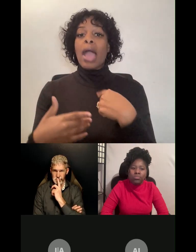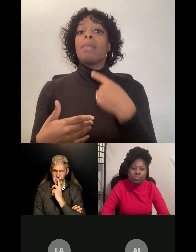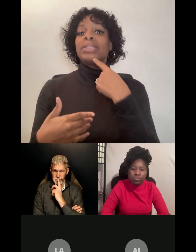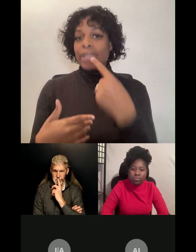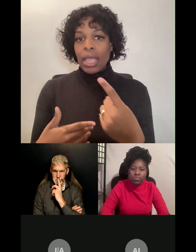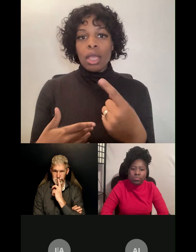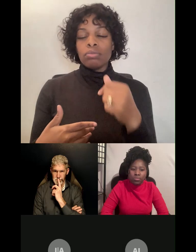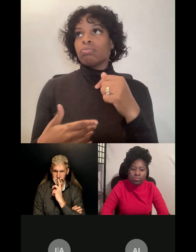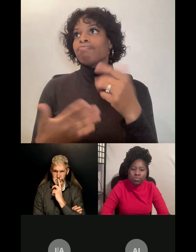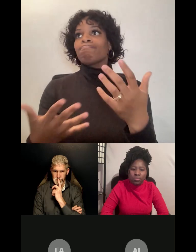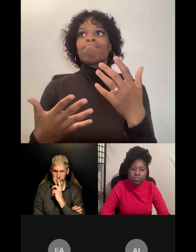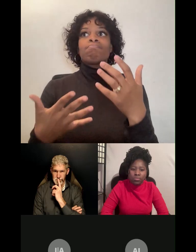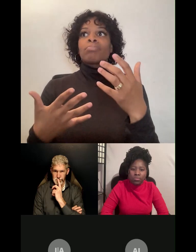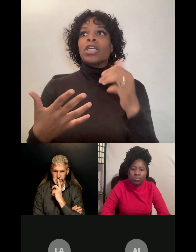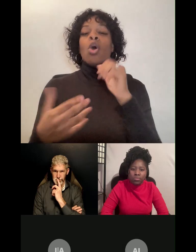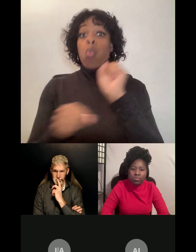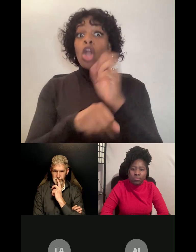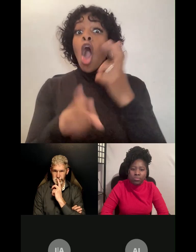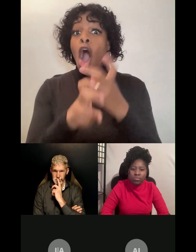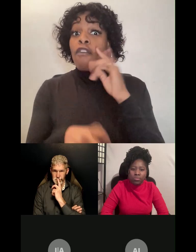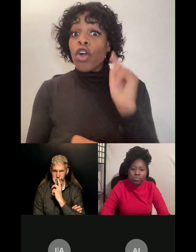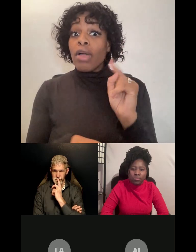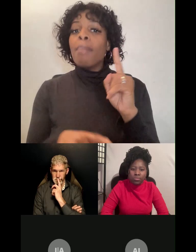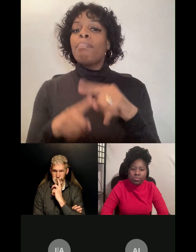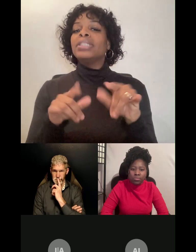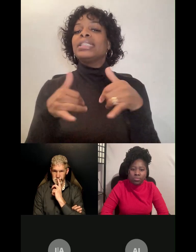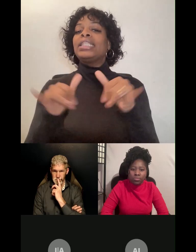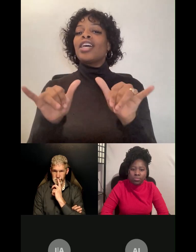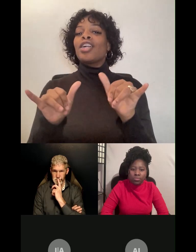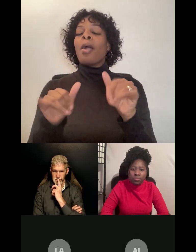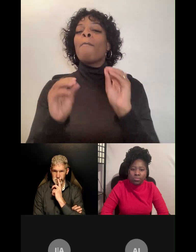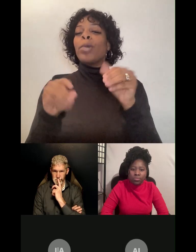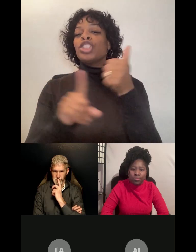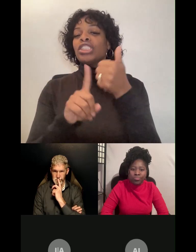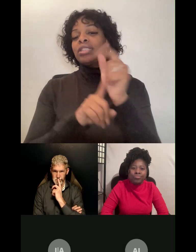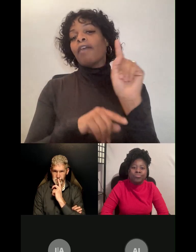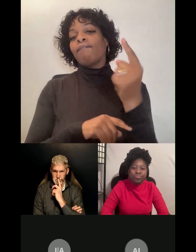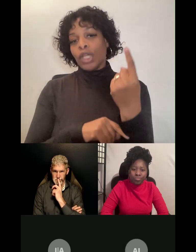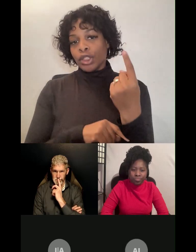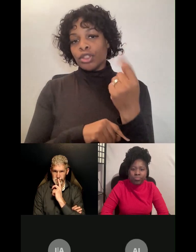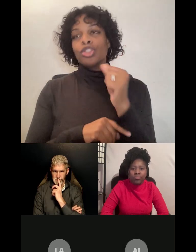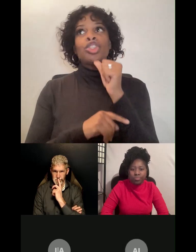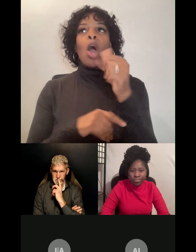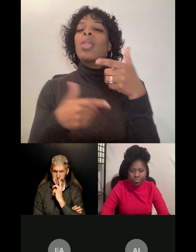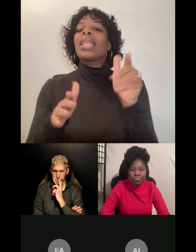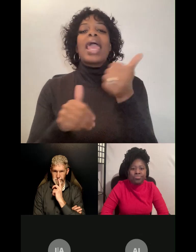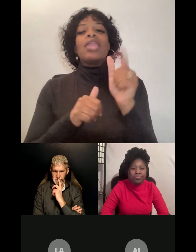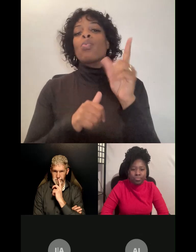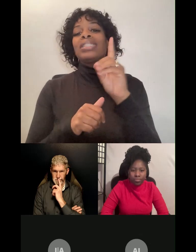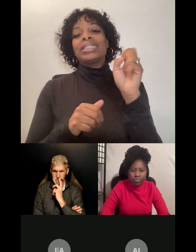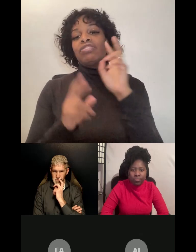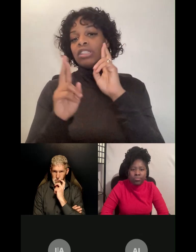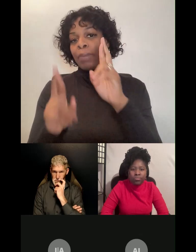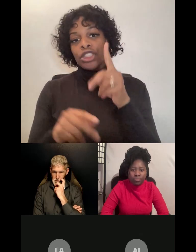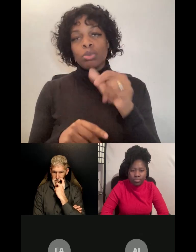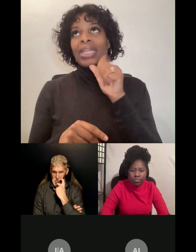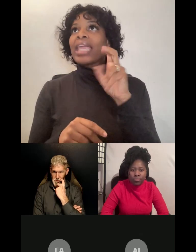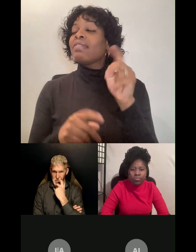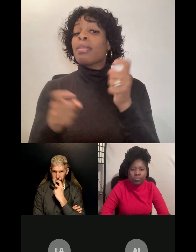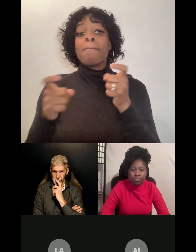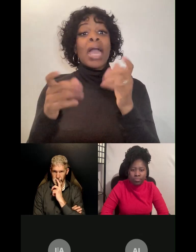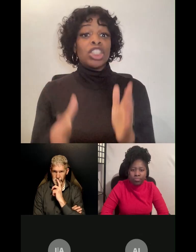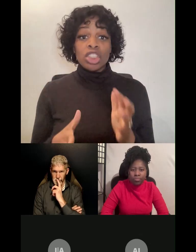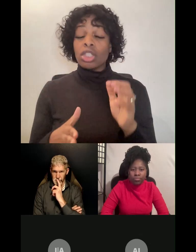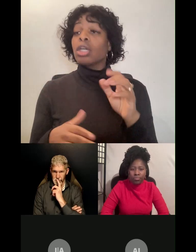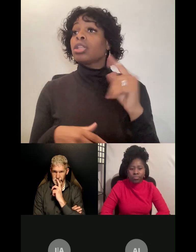though I am saying work hard for it, but still put yourself first. Don't let anyone disrespect you.